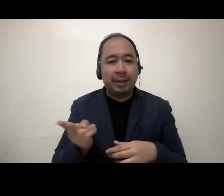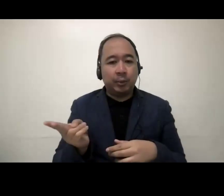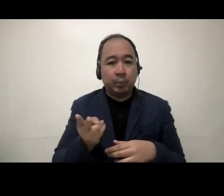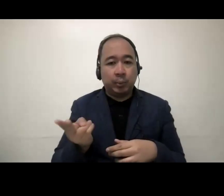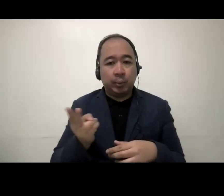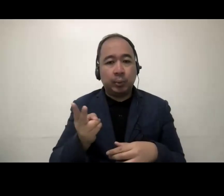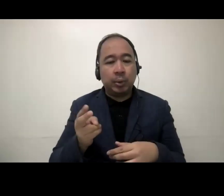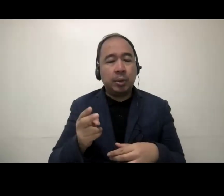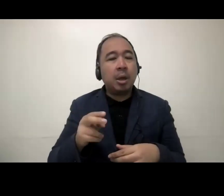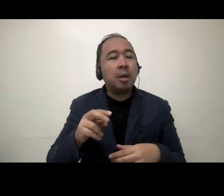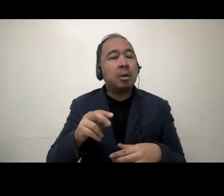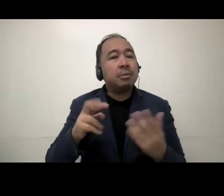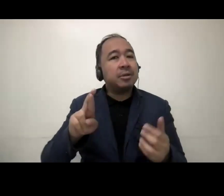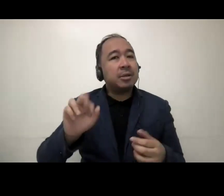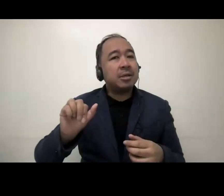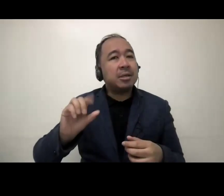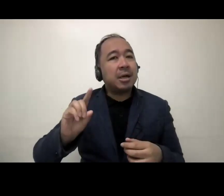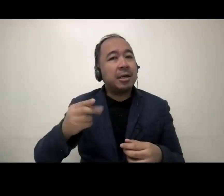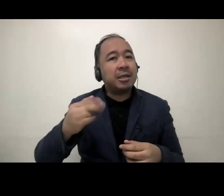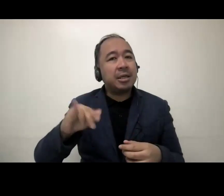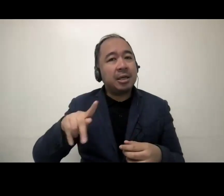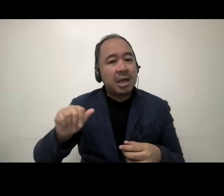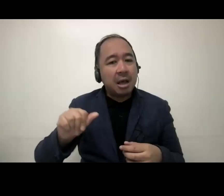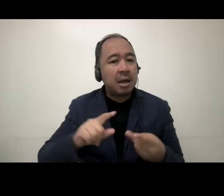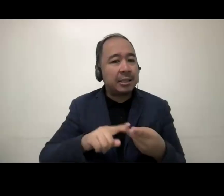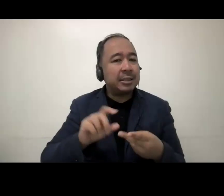about what are we concerned about.